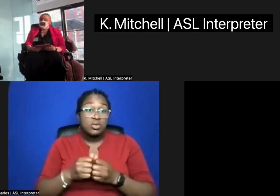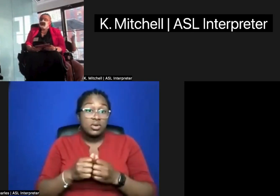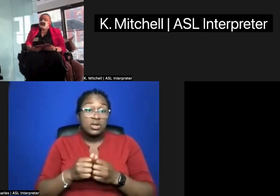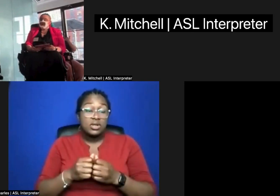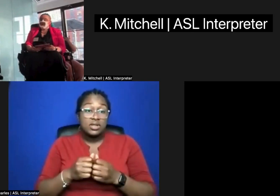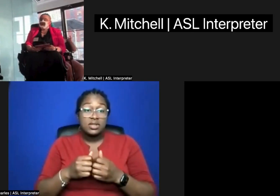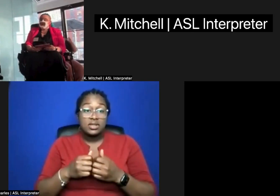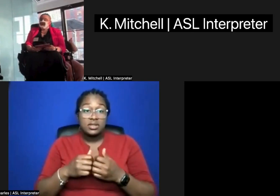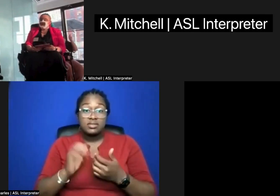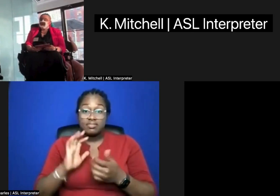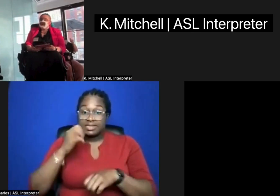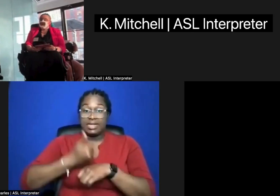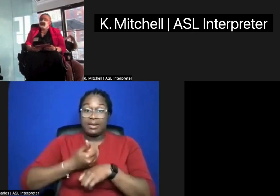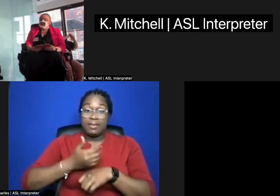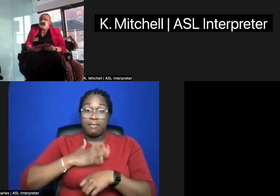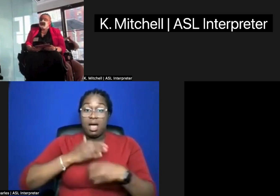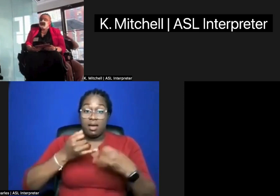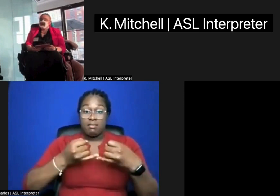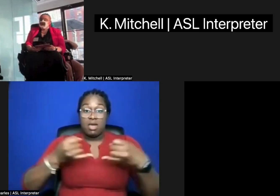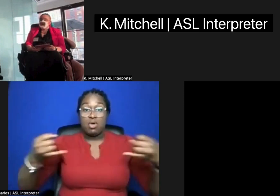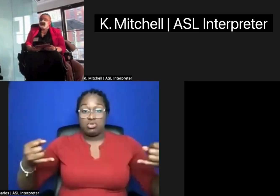that I'm facing and